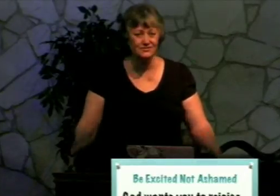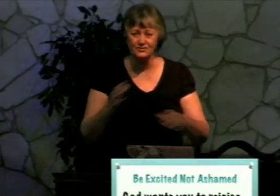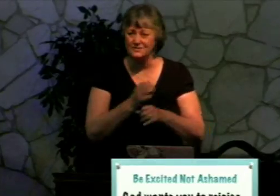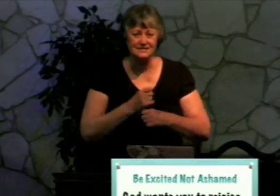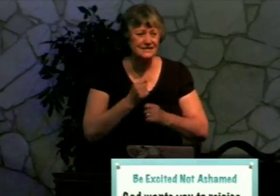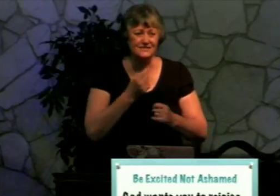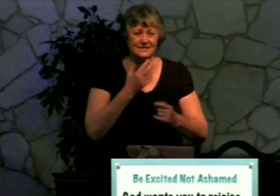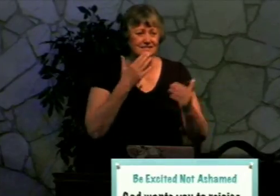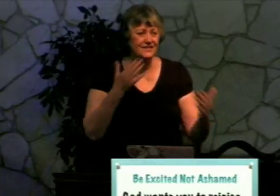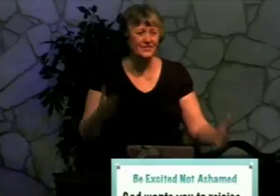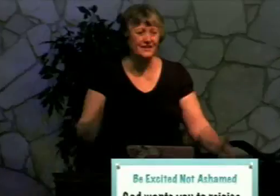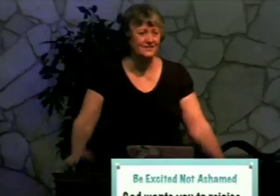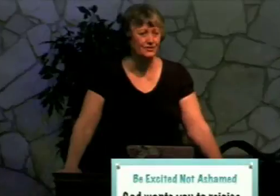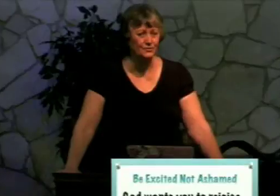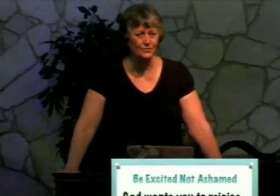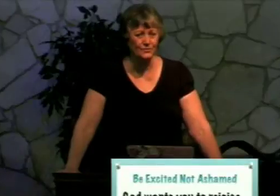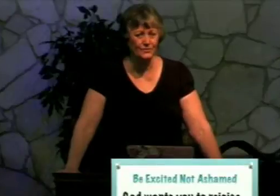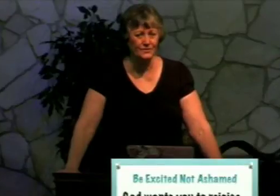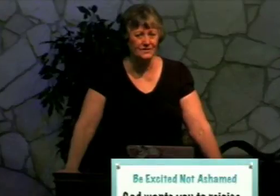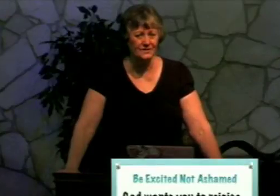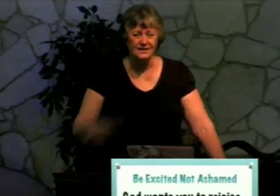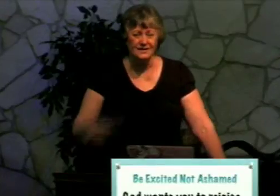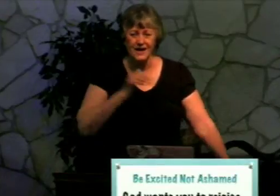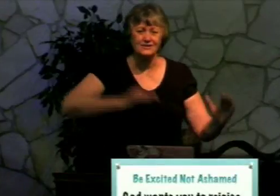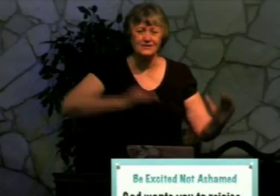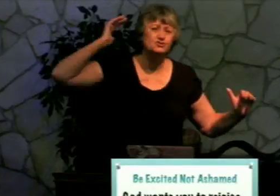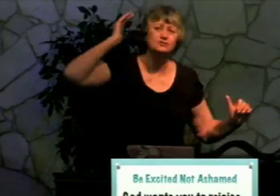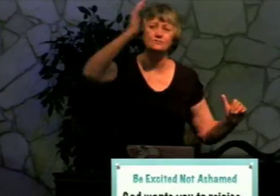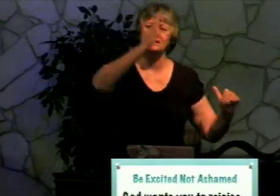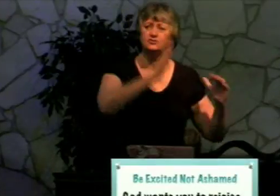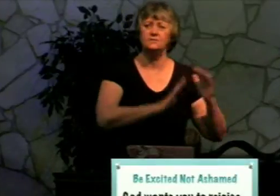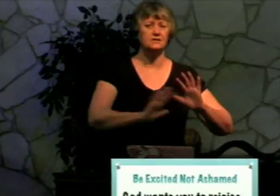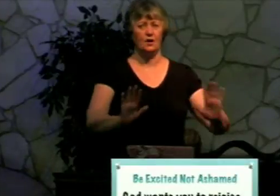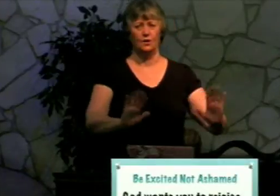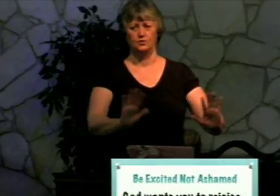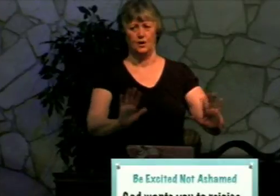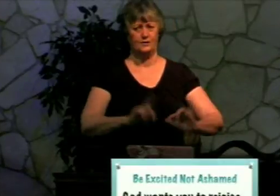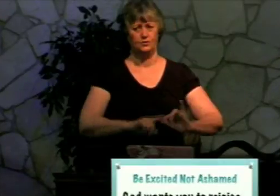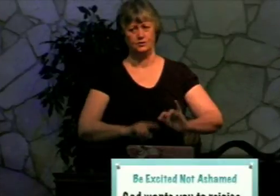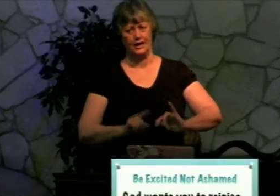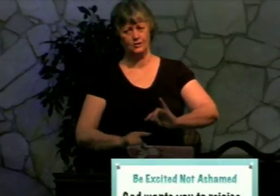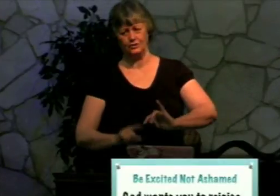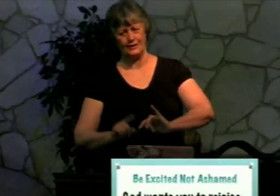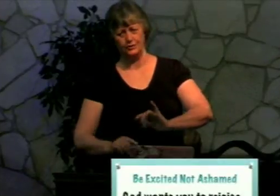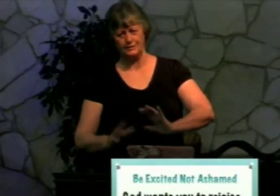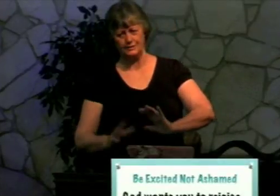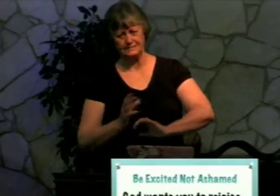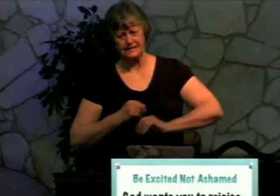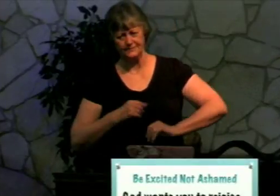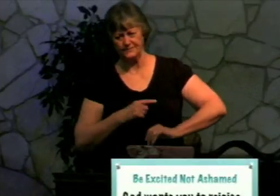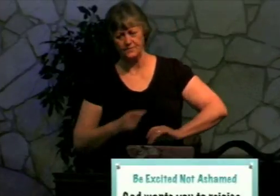to receive it and say thank you. Not too much humility, oh no, I couldn't accept from